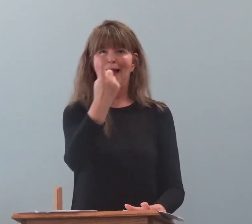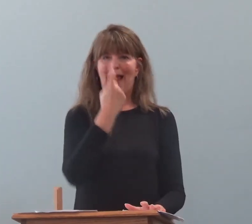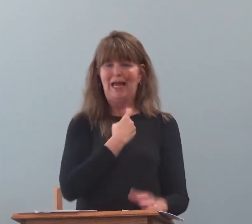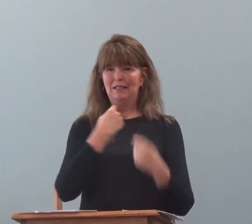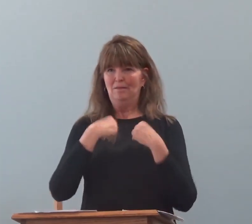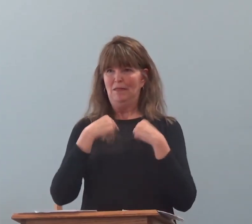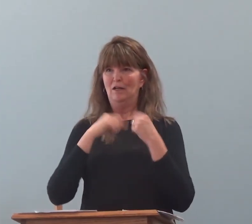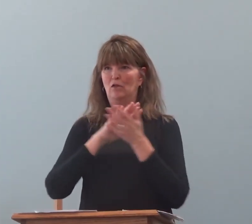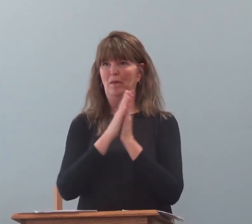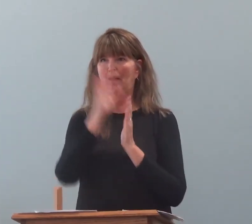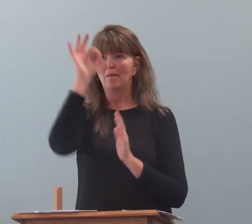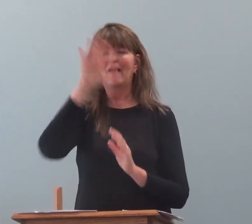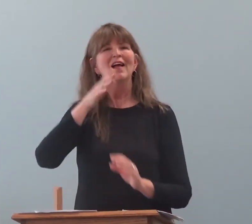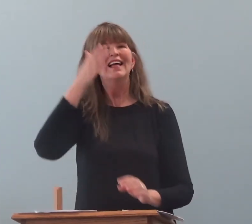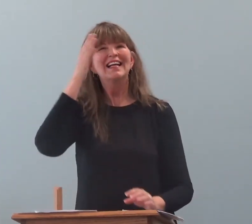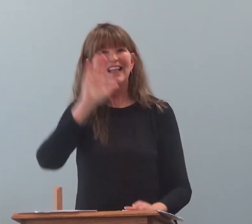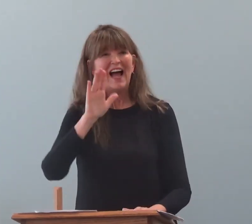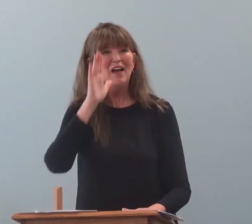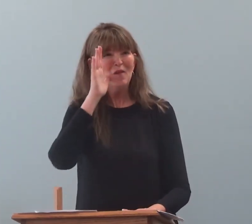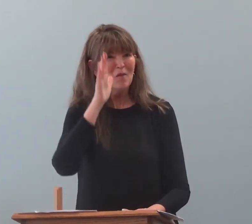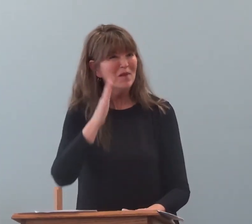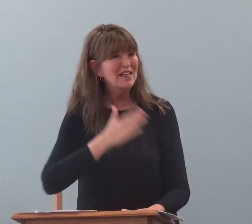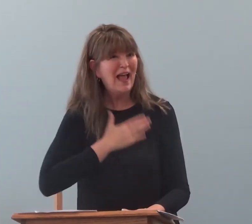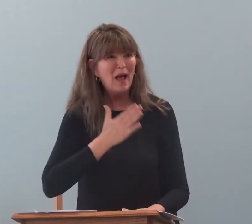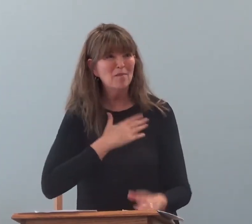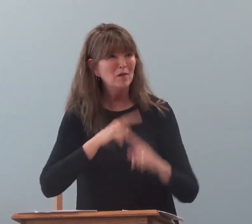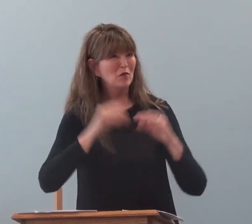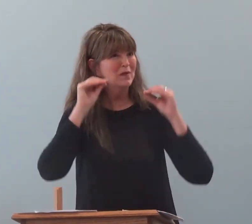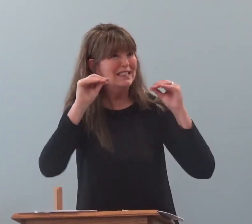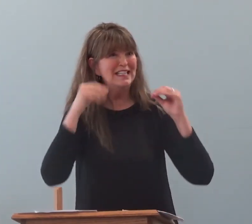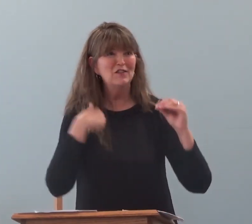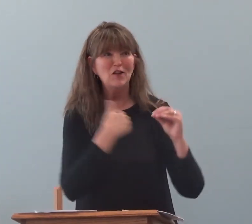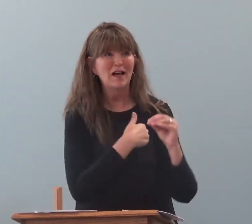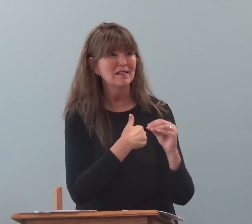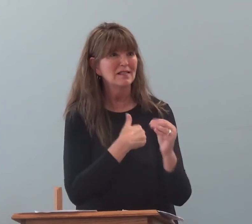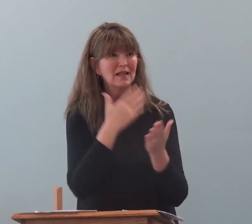finally, unasked, I was asked to become a pastor in a hearing church.